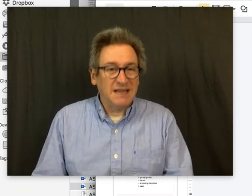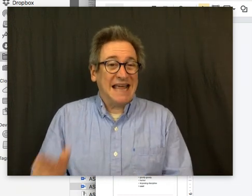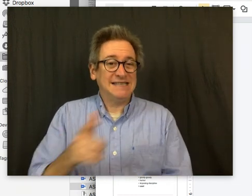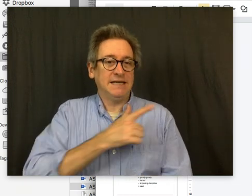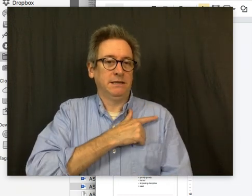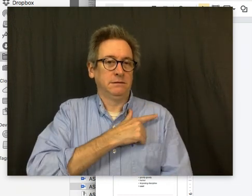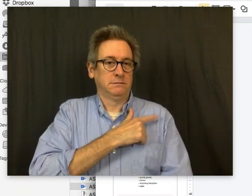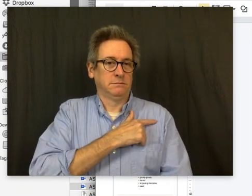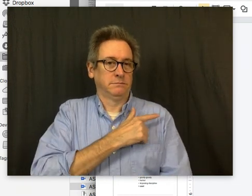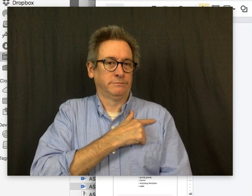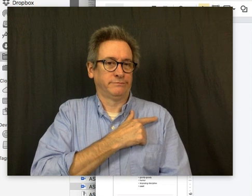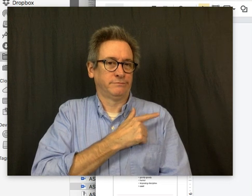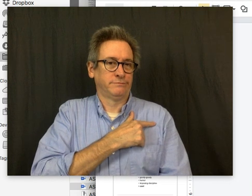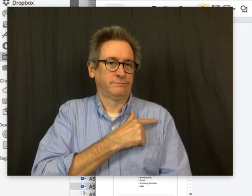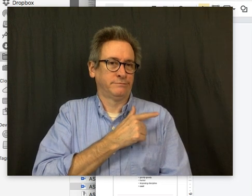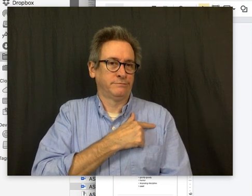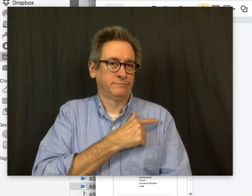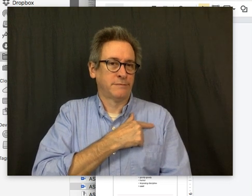lazy,